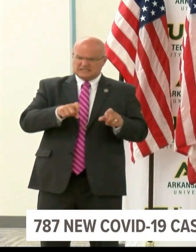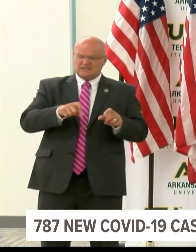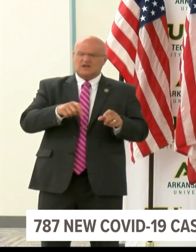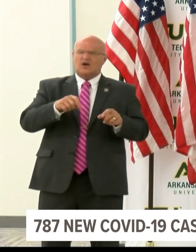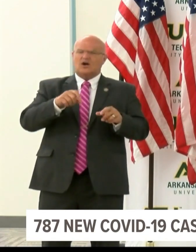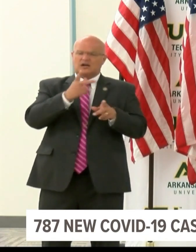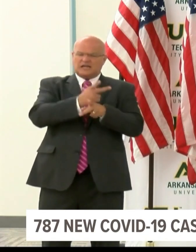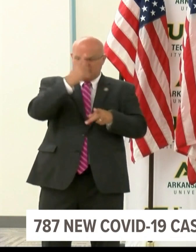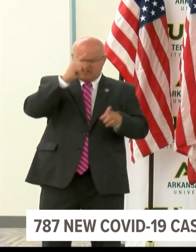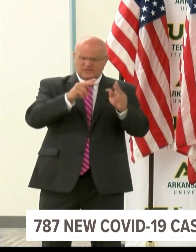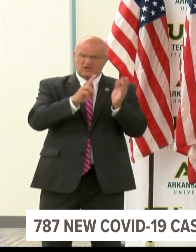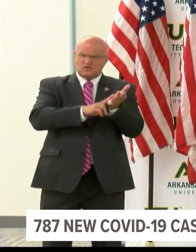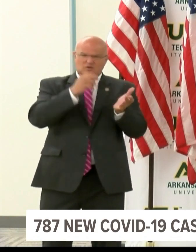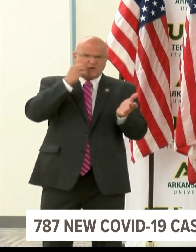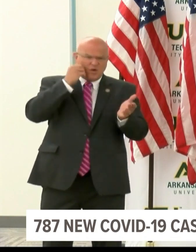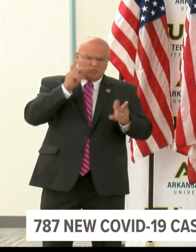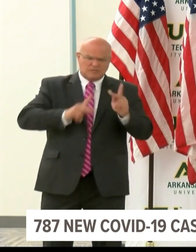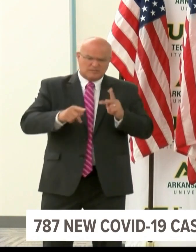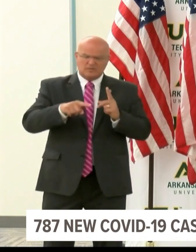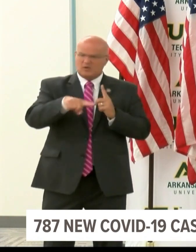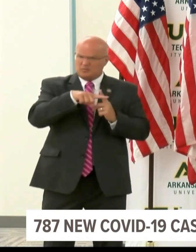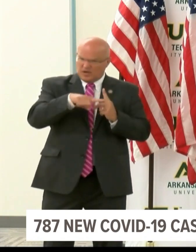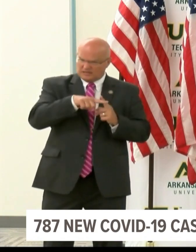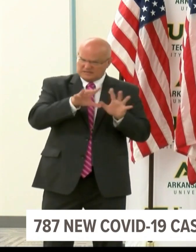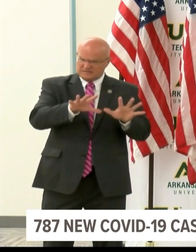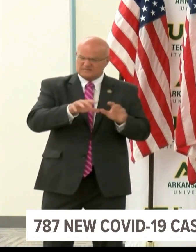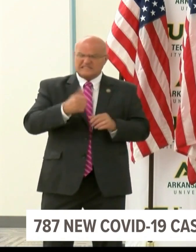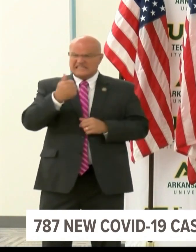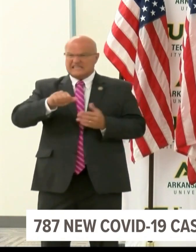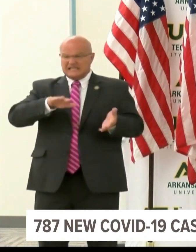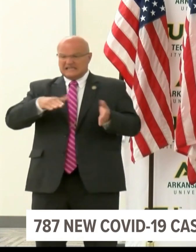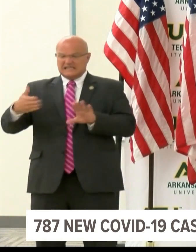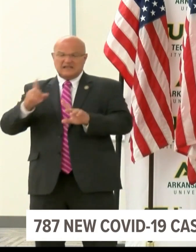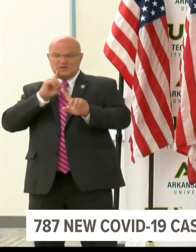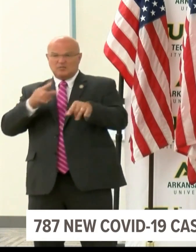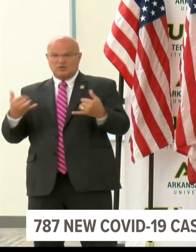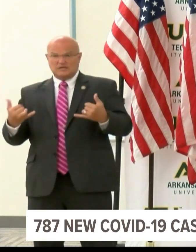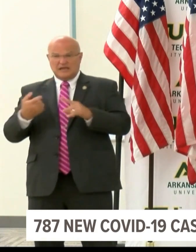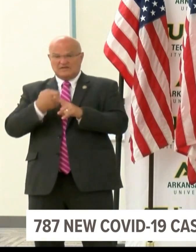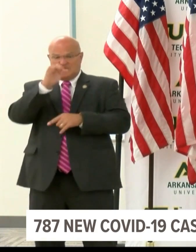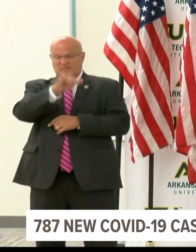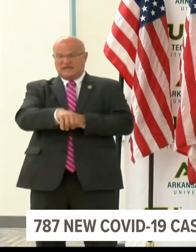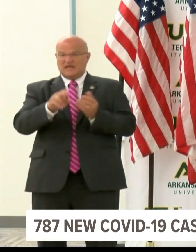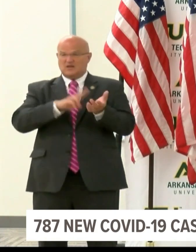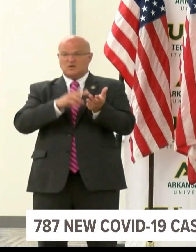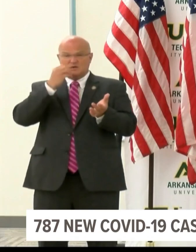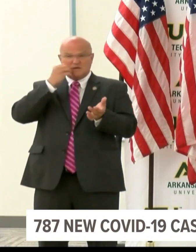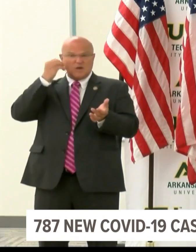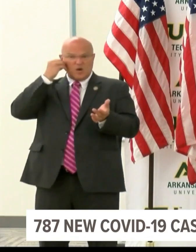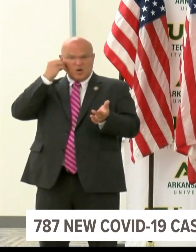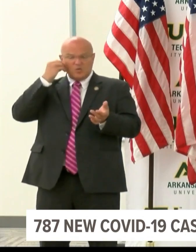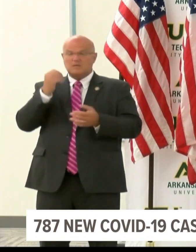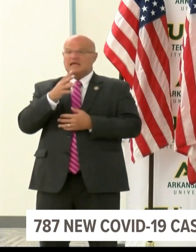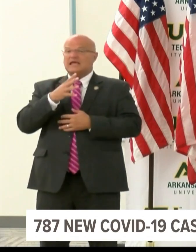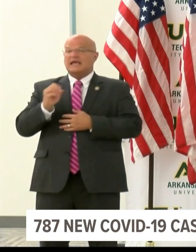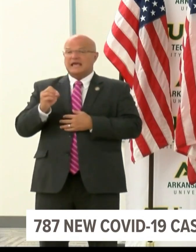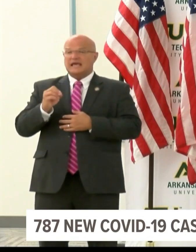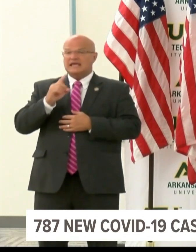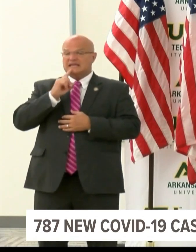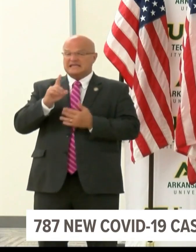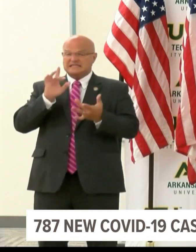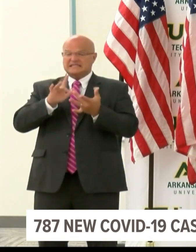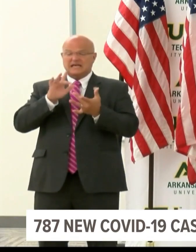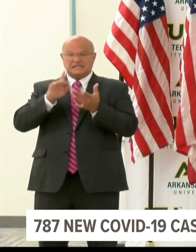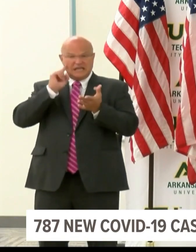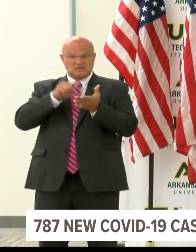are ill. Also, were any of the deaths reported today from that nursing home? And is